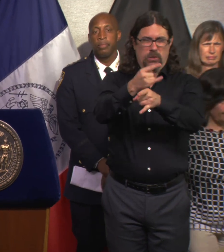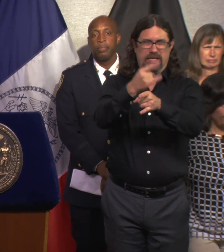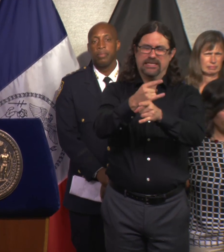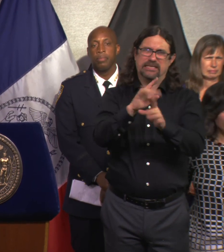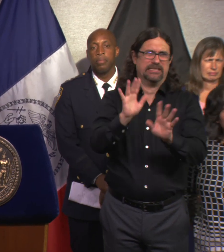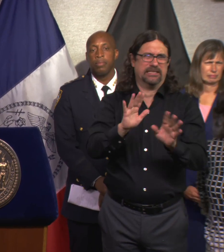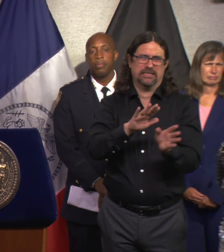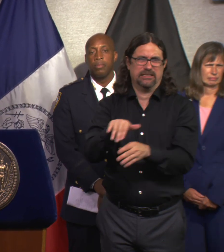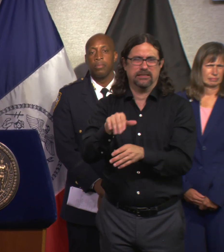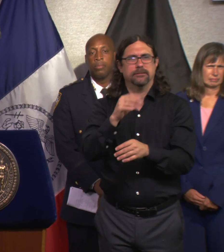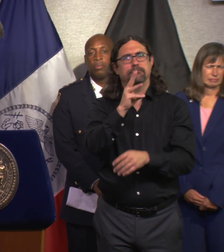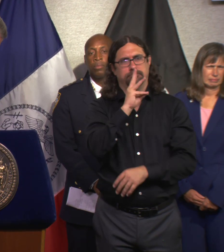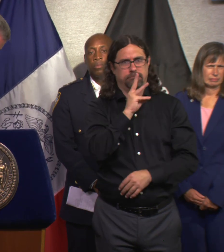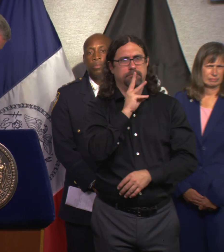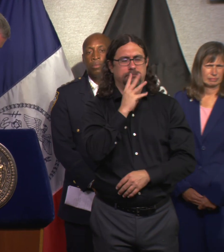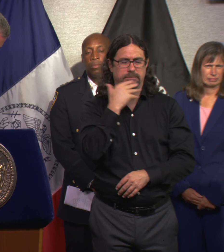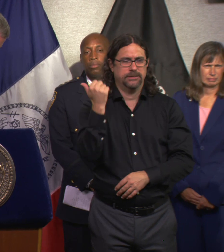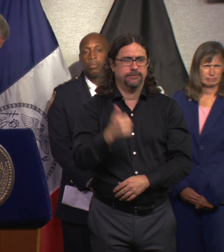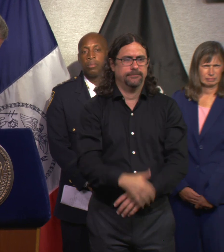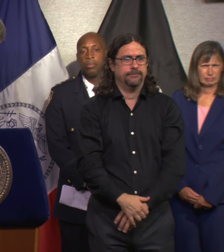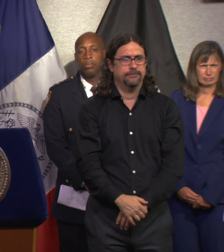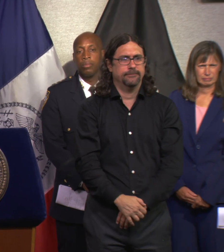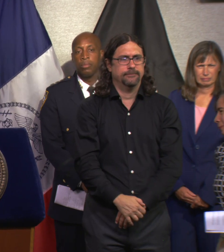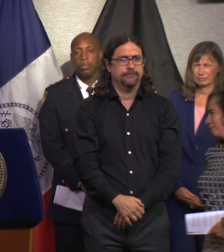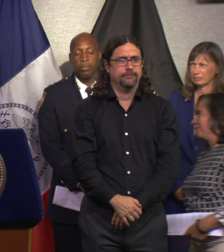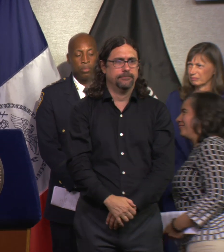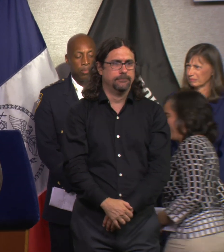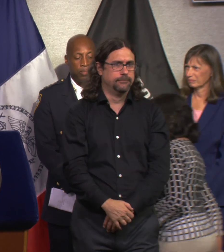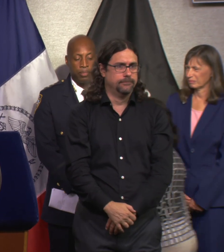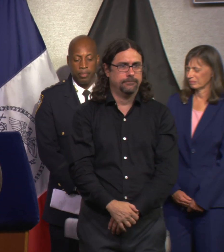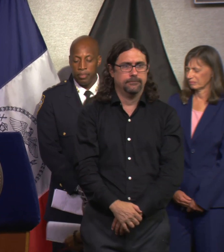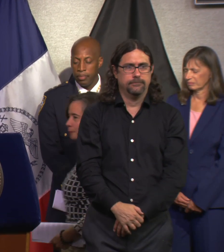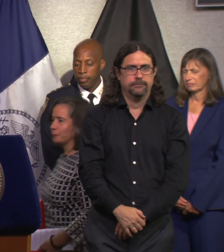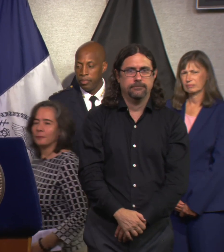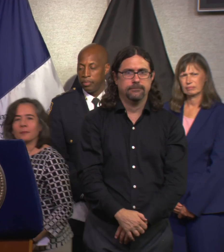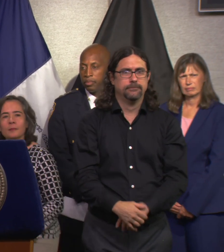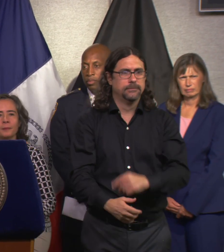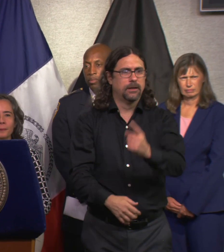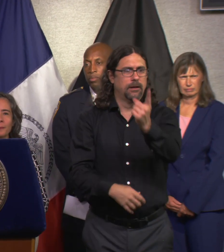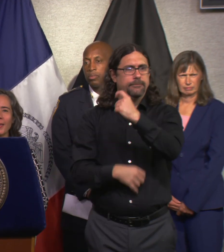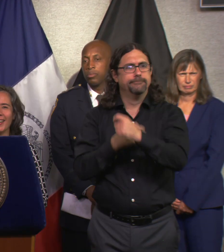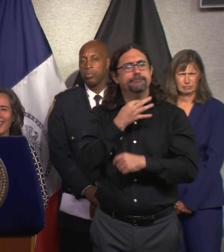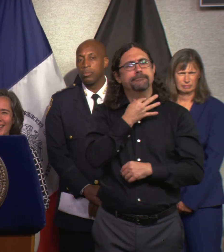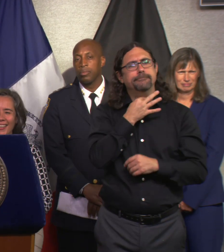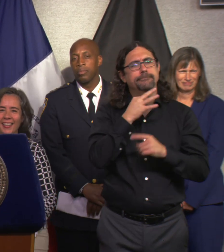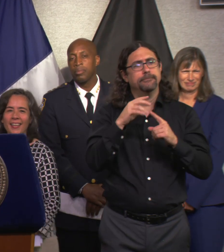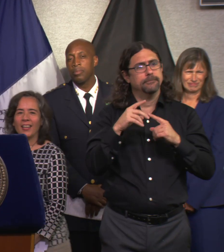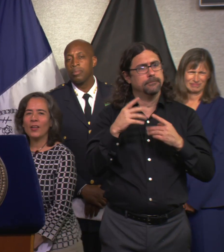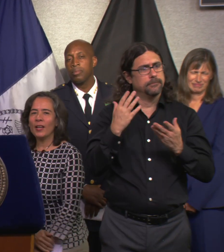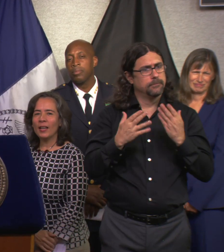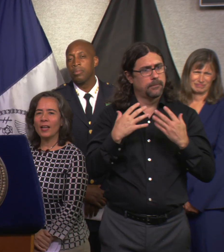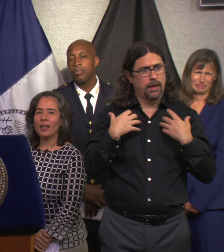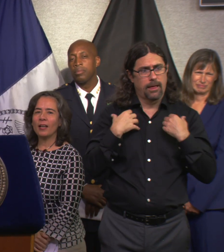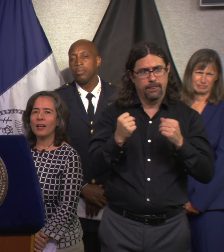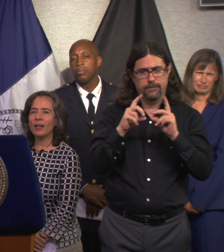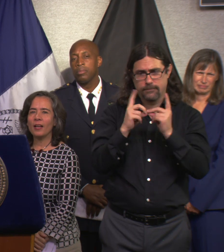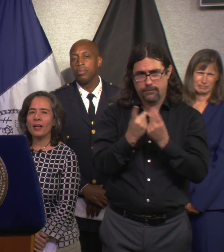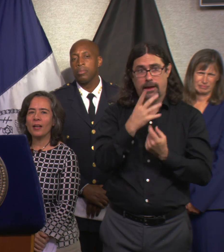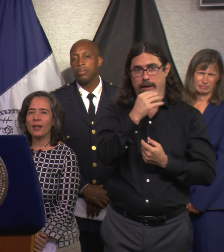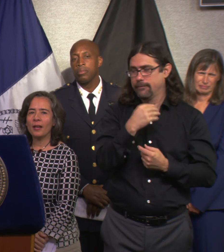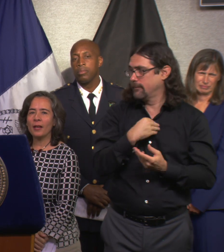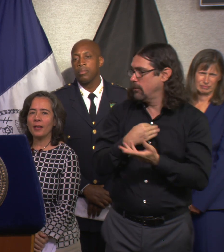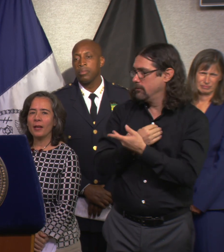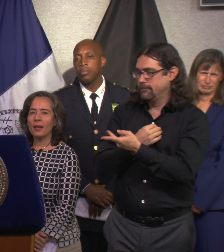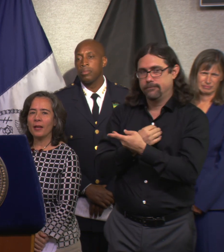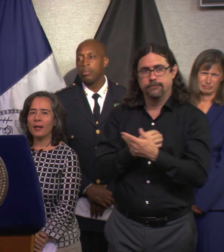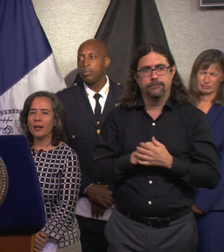What concerns do you have regarding, and this might also be a health department question as well, but for the mayor as well, what concerns do you have about public